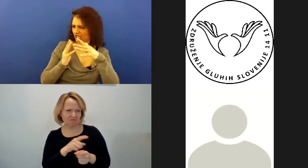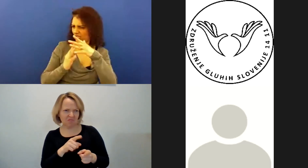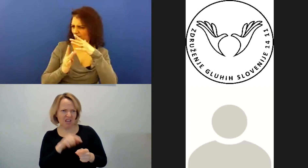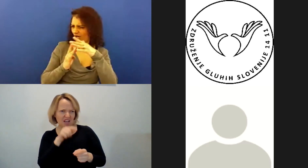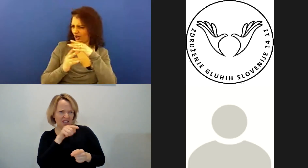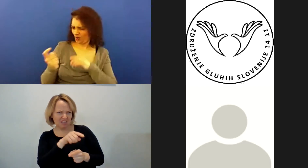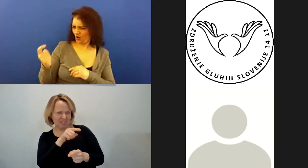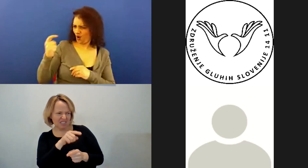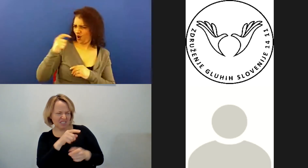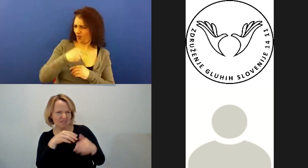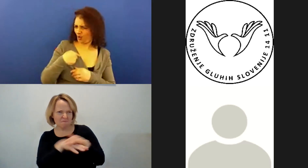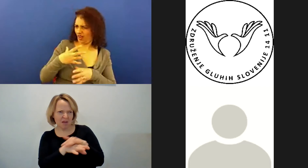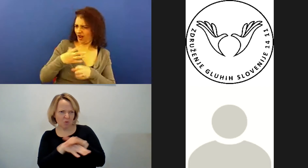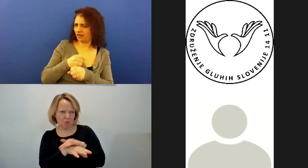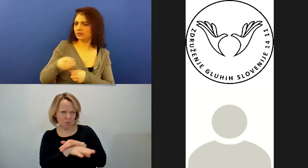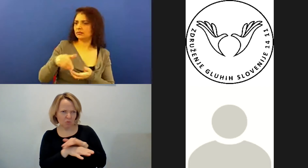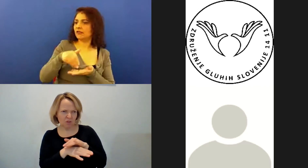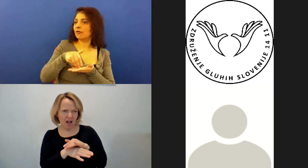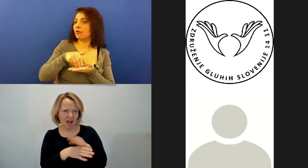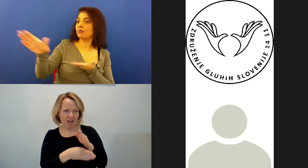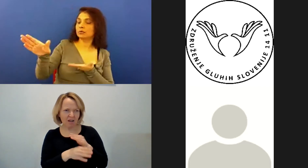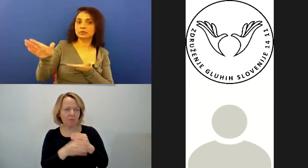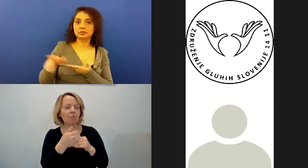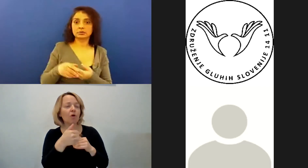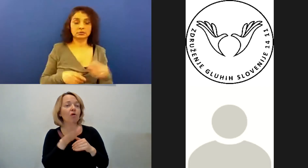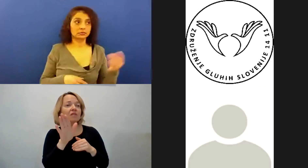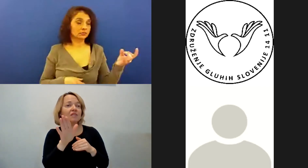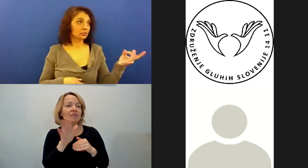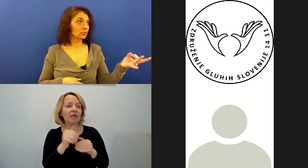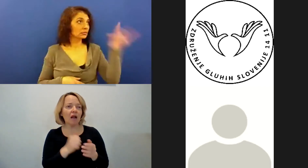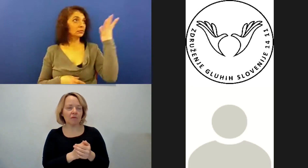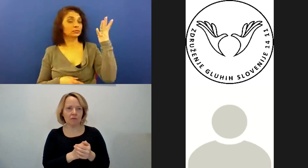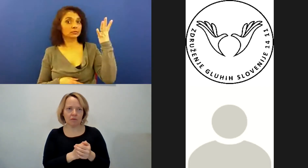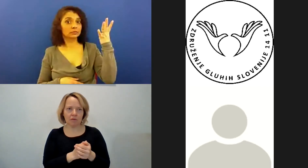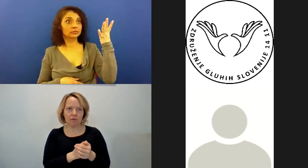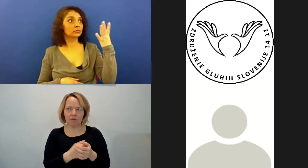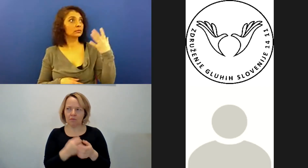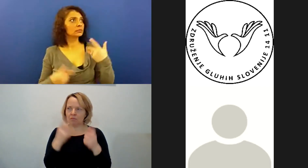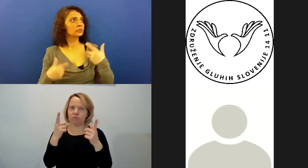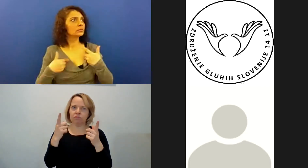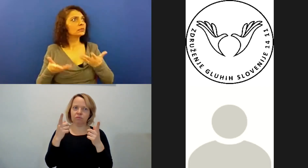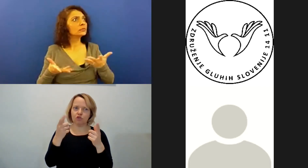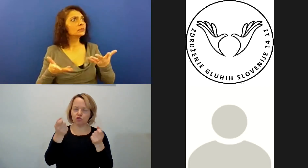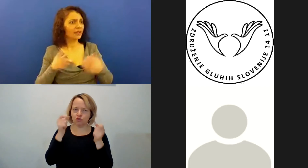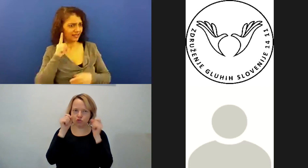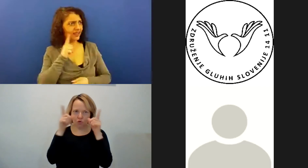Swiss. But the Swiss deaf people didn't help me at all. They said, "You're a refugee, why would we help you?"